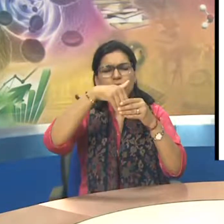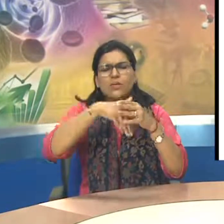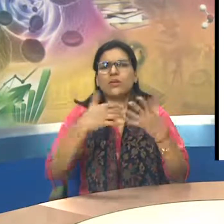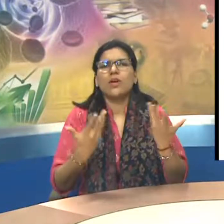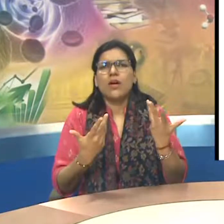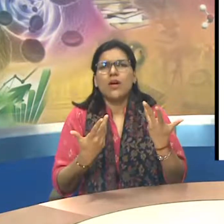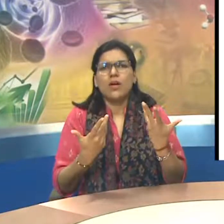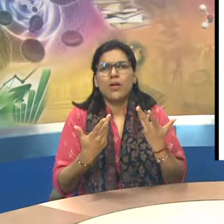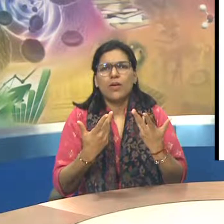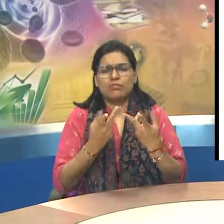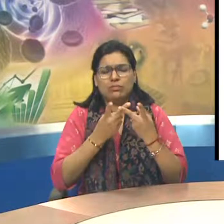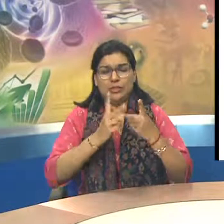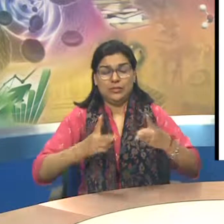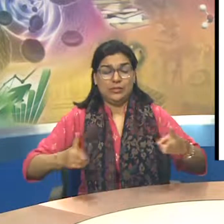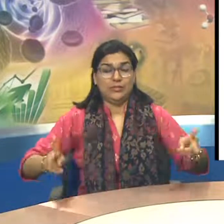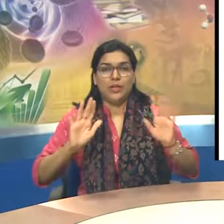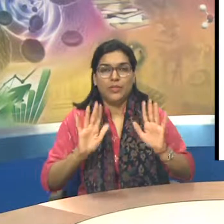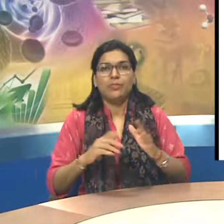and information